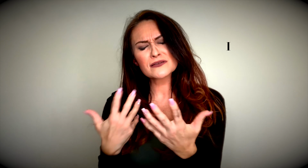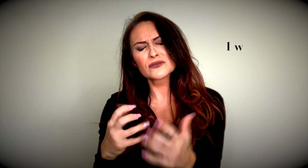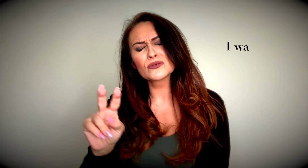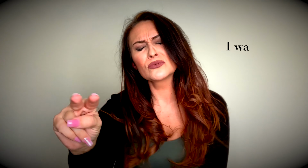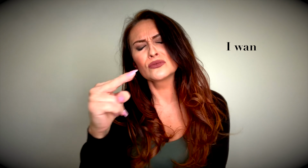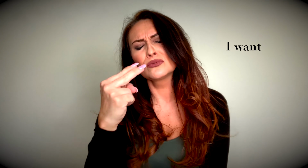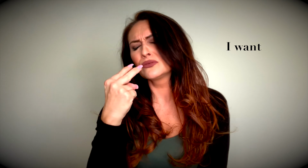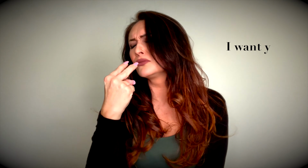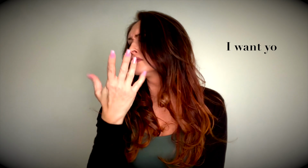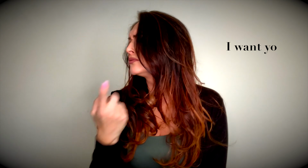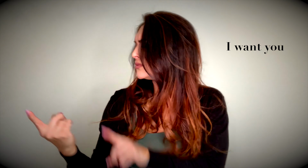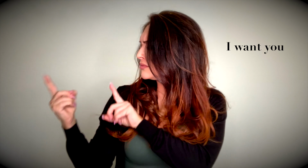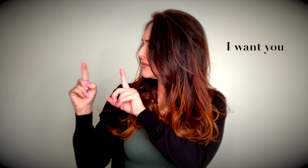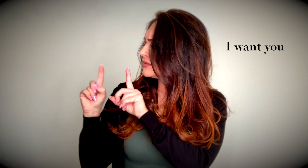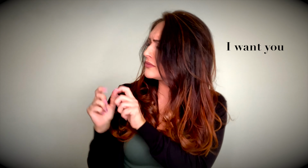side. I want you